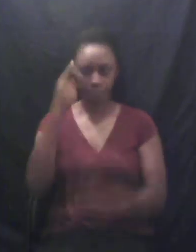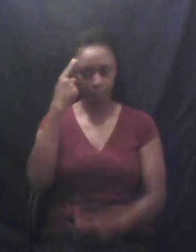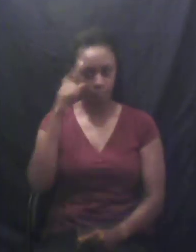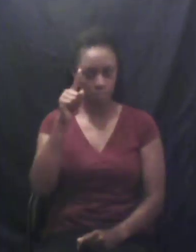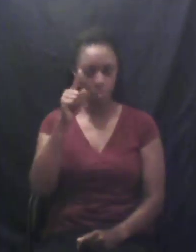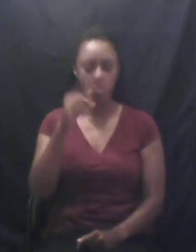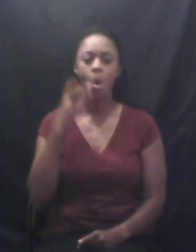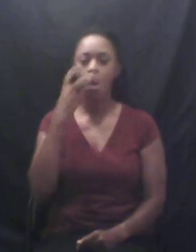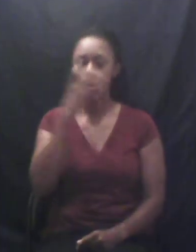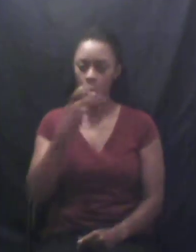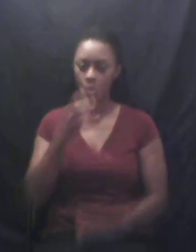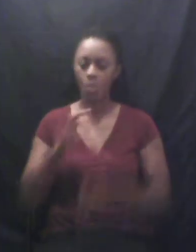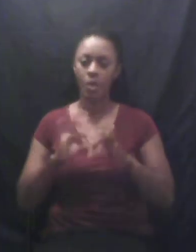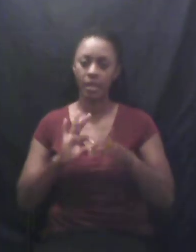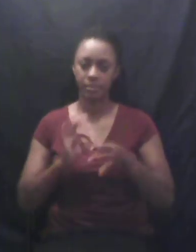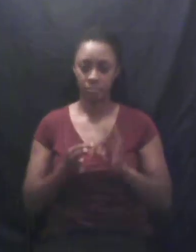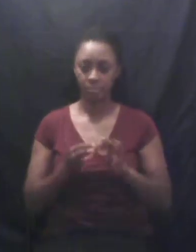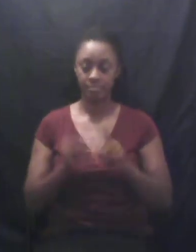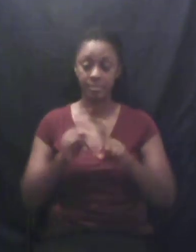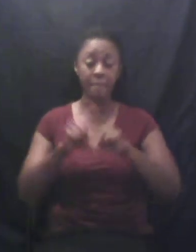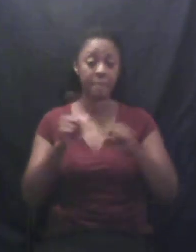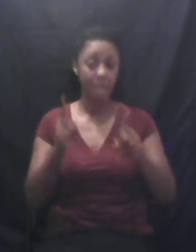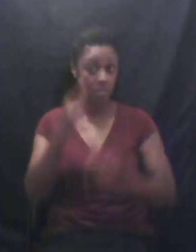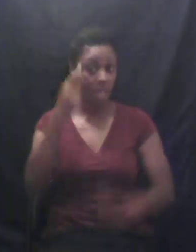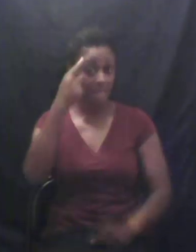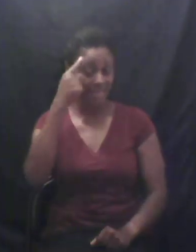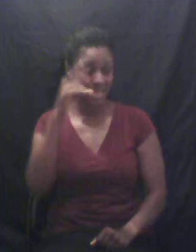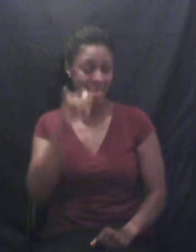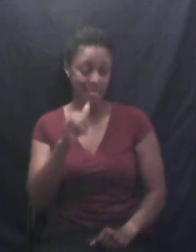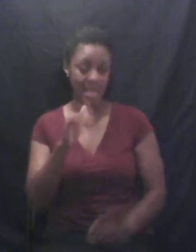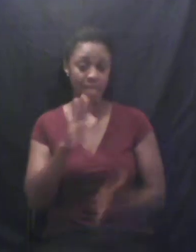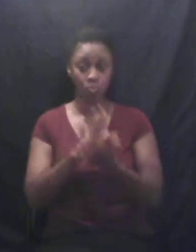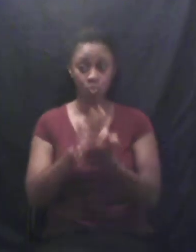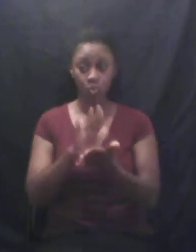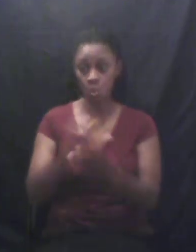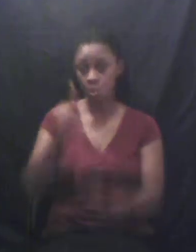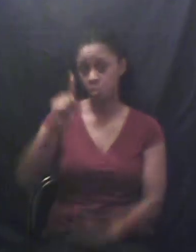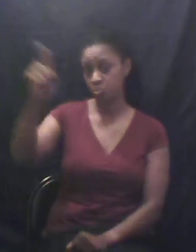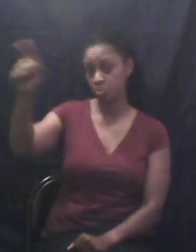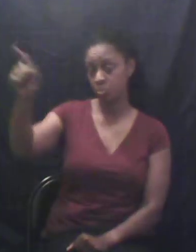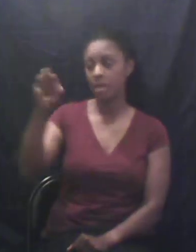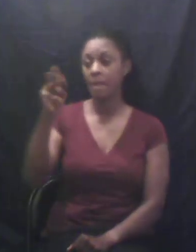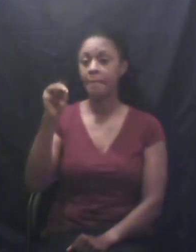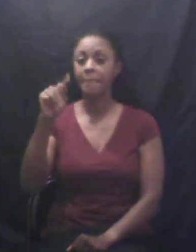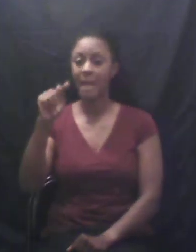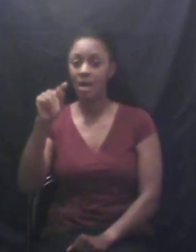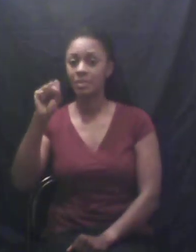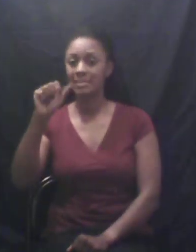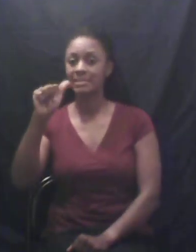However, I believe Mount SAC has a class, or maybe even two classes in oral